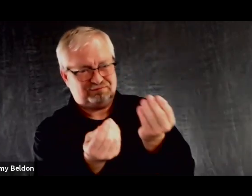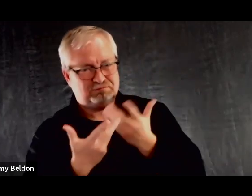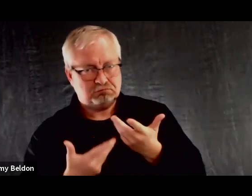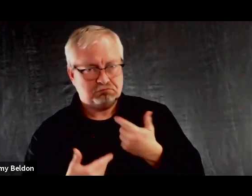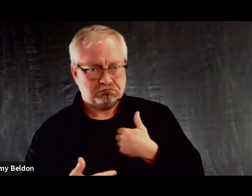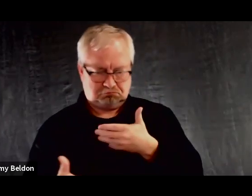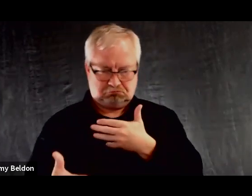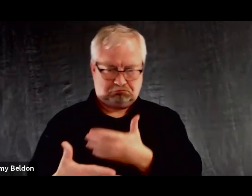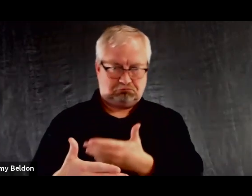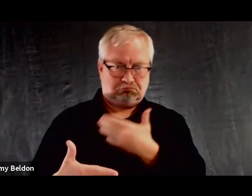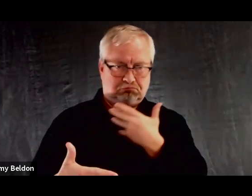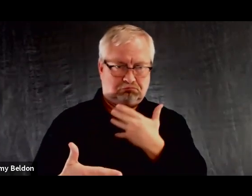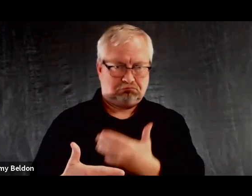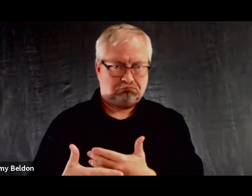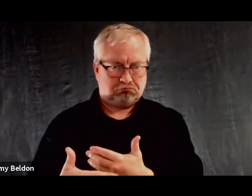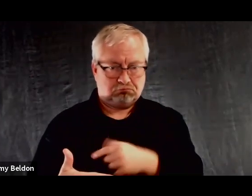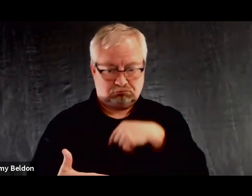in all of this?